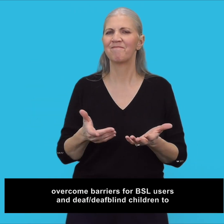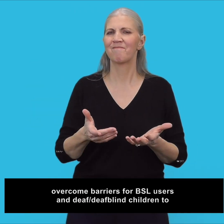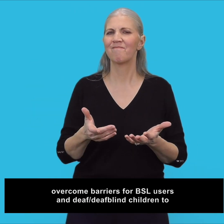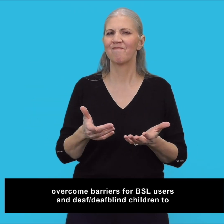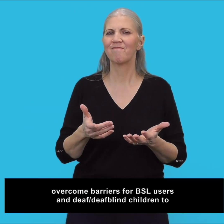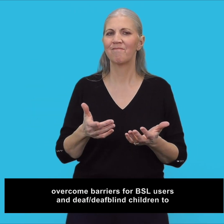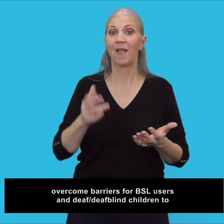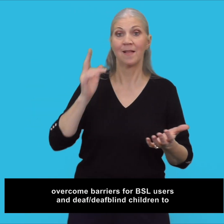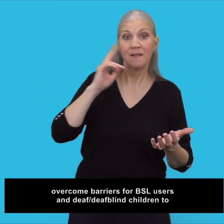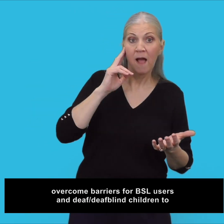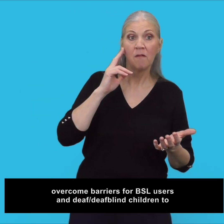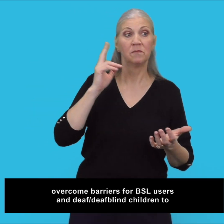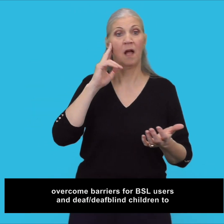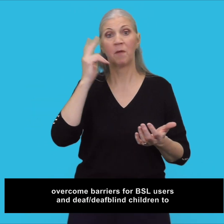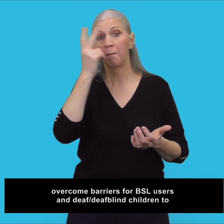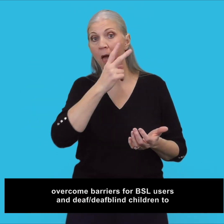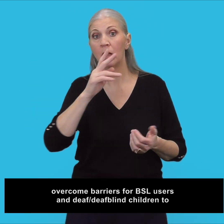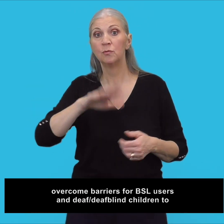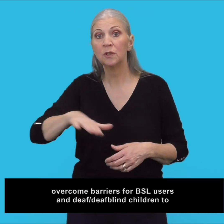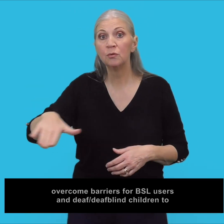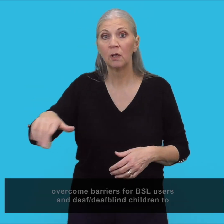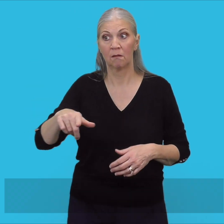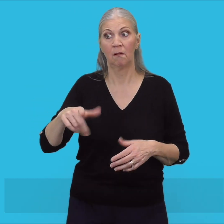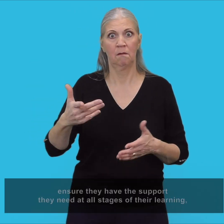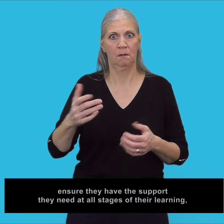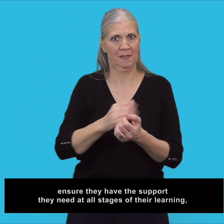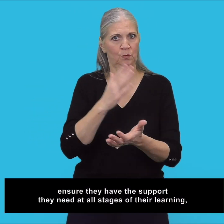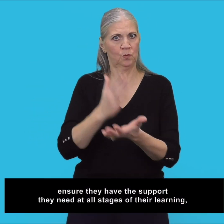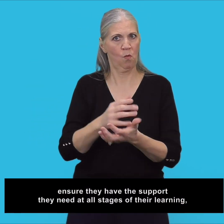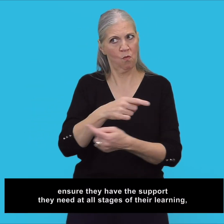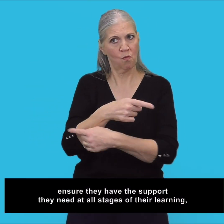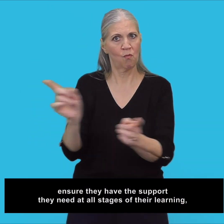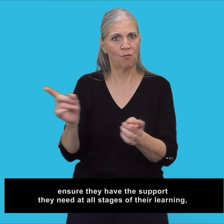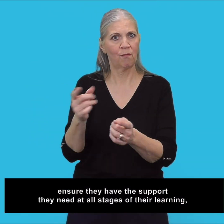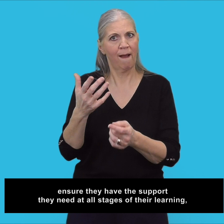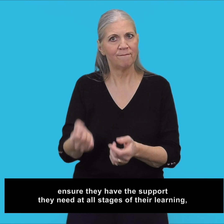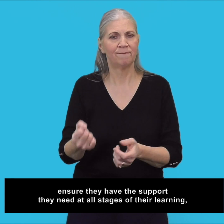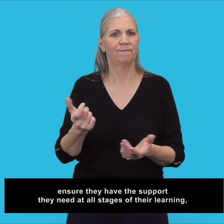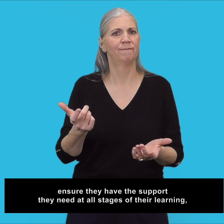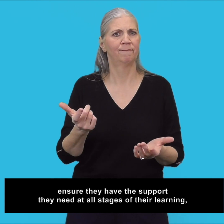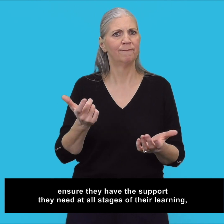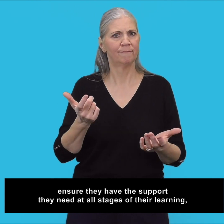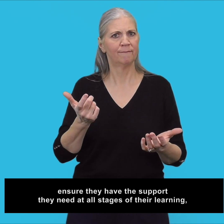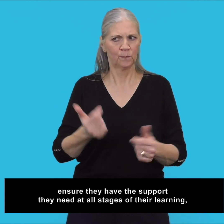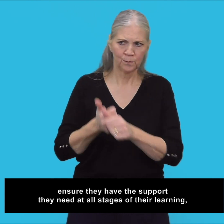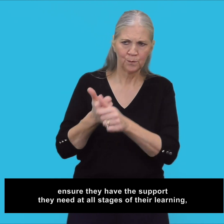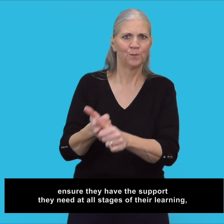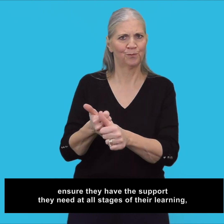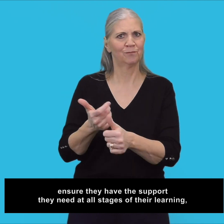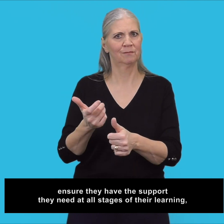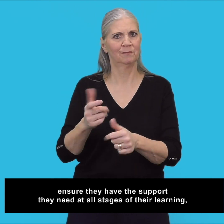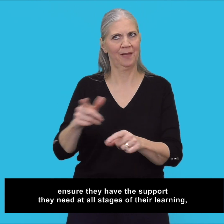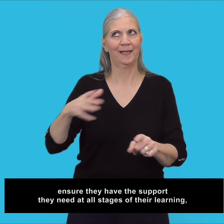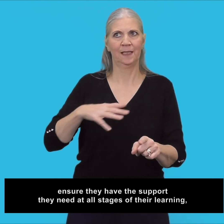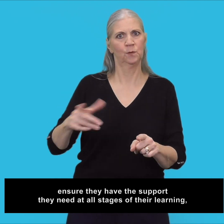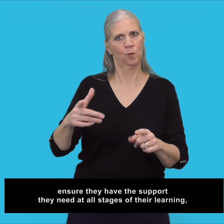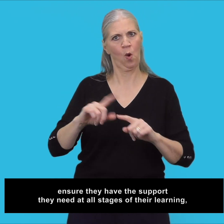and deafblind children to ensure that they have the support they need at all stages of their